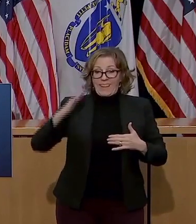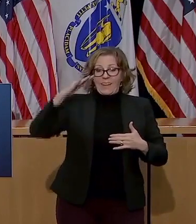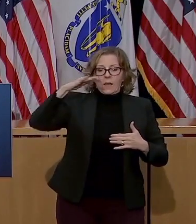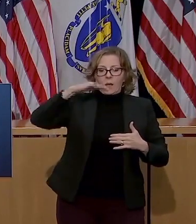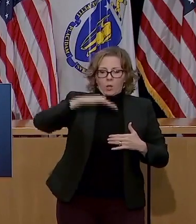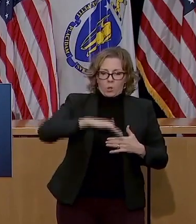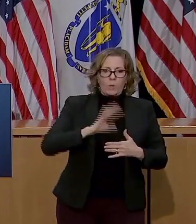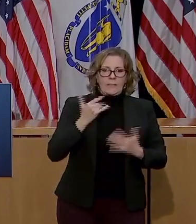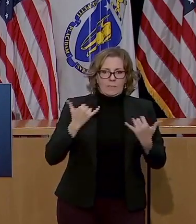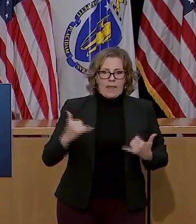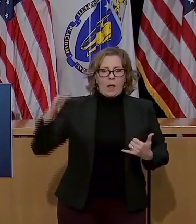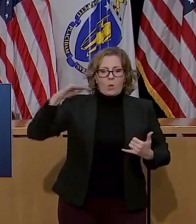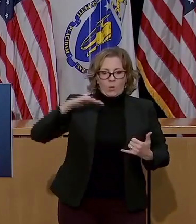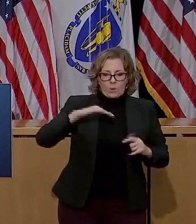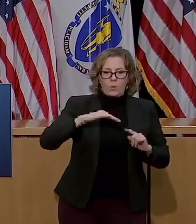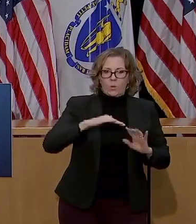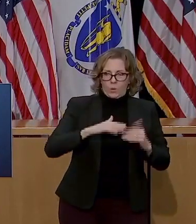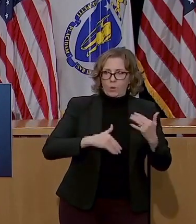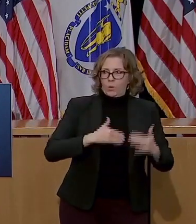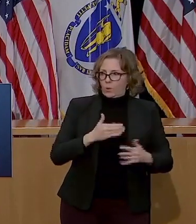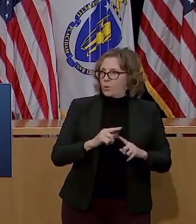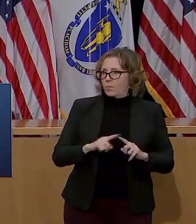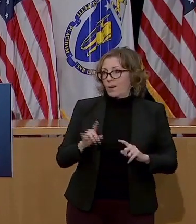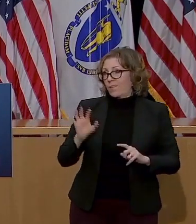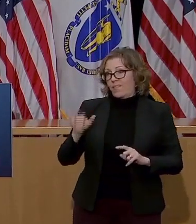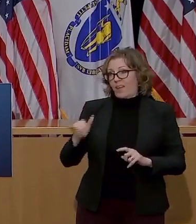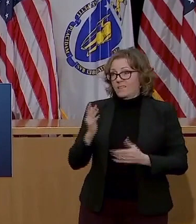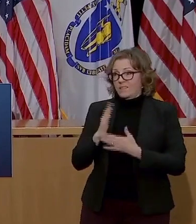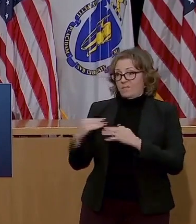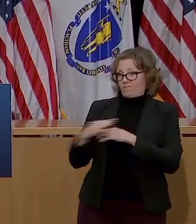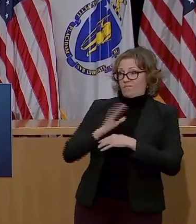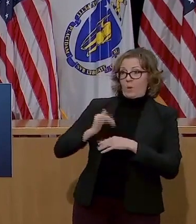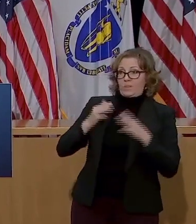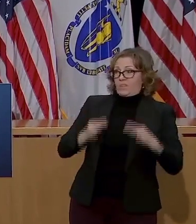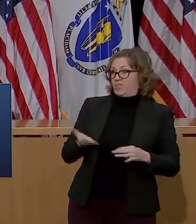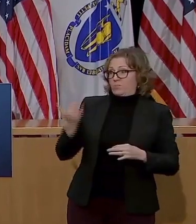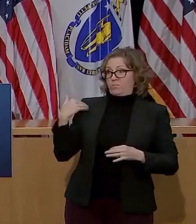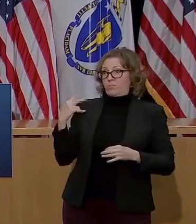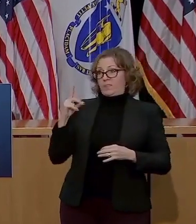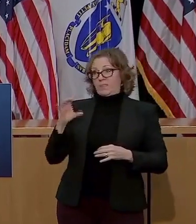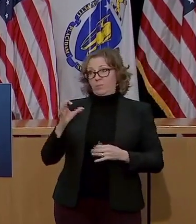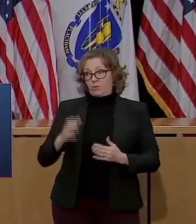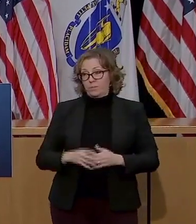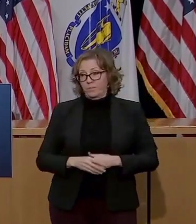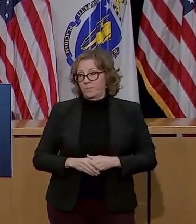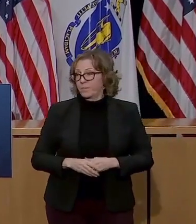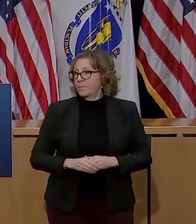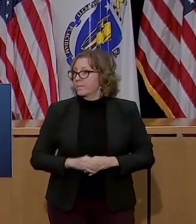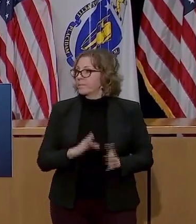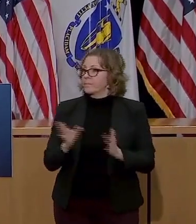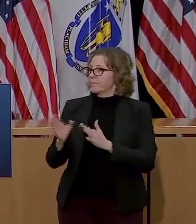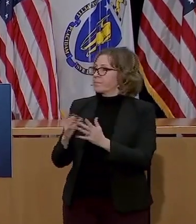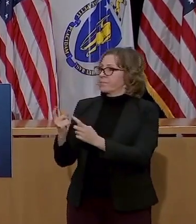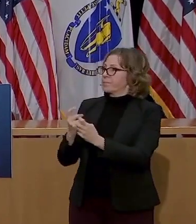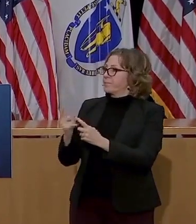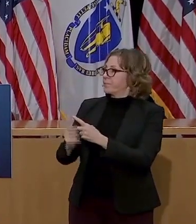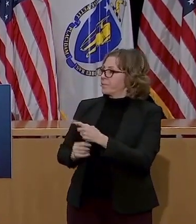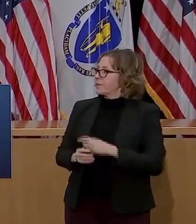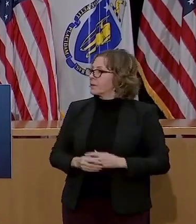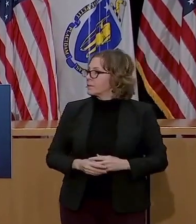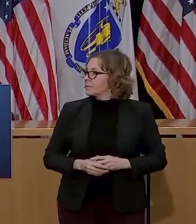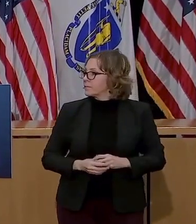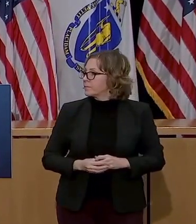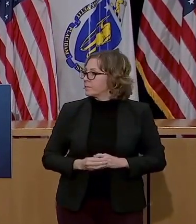that's what was taking place at the time we were making some of these decisions. Governor, why doesn't the state have a central Can I let the woman behind you go, Charmin? Have a